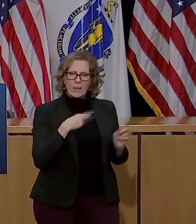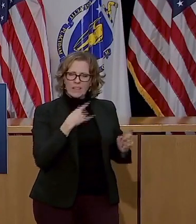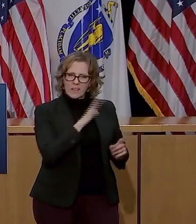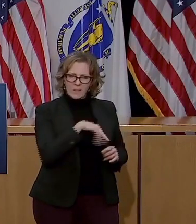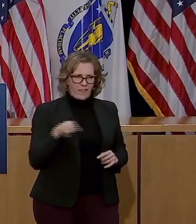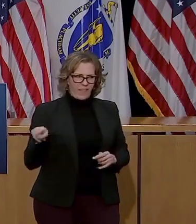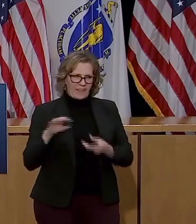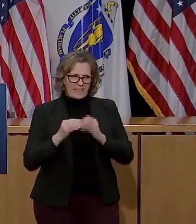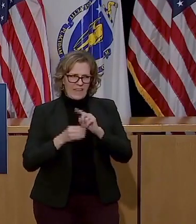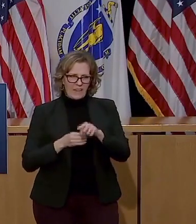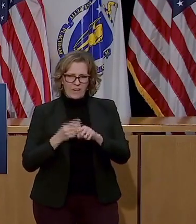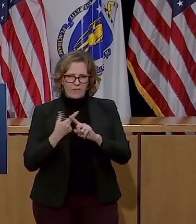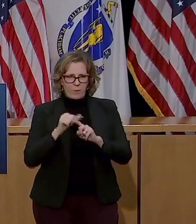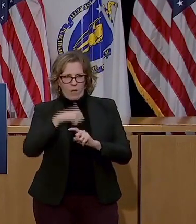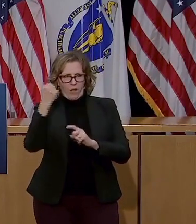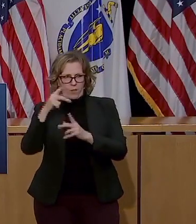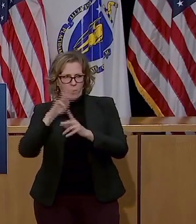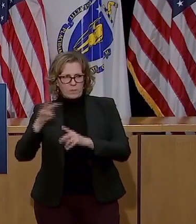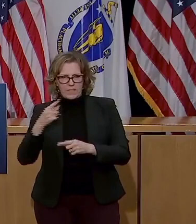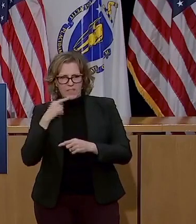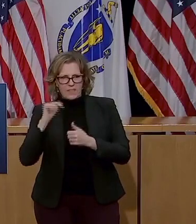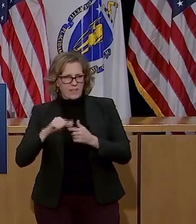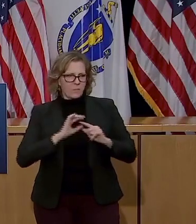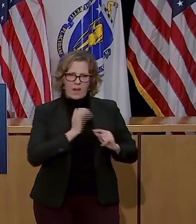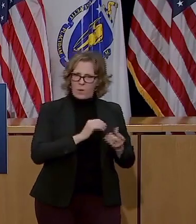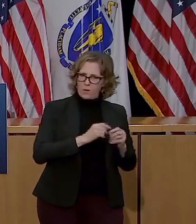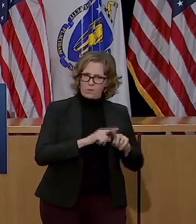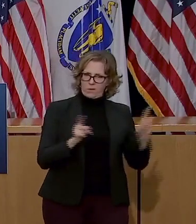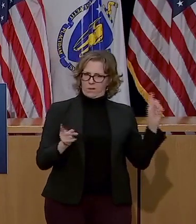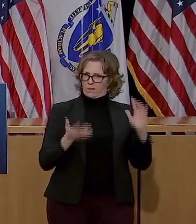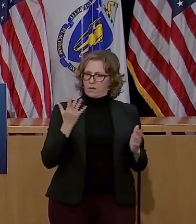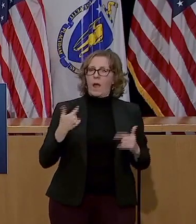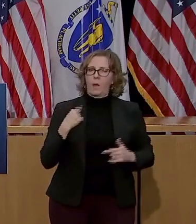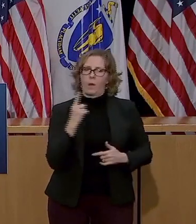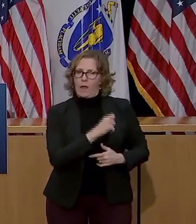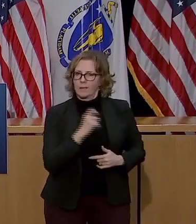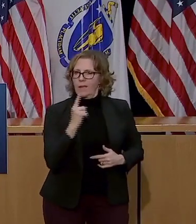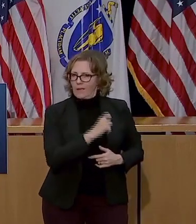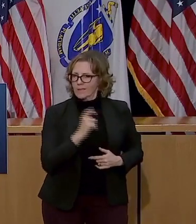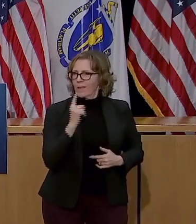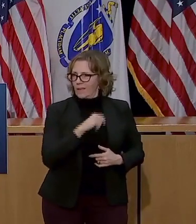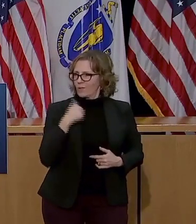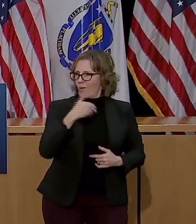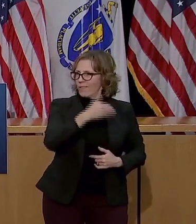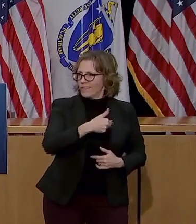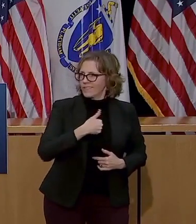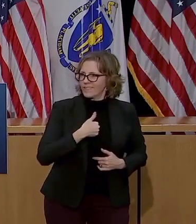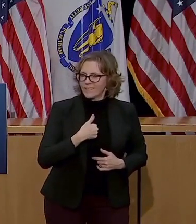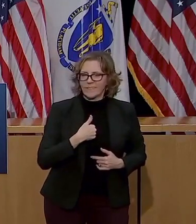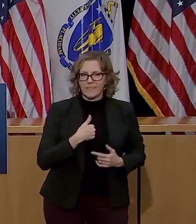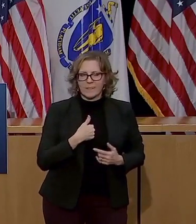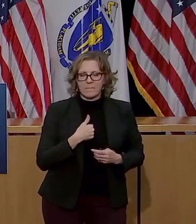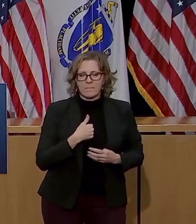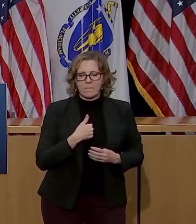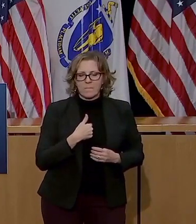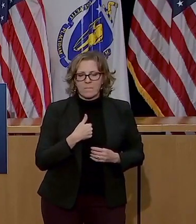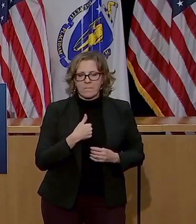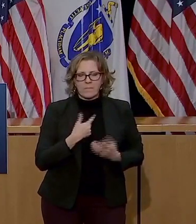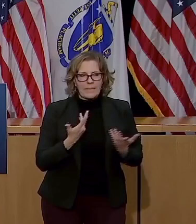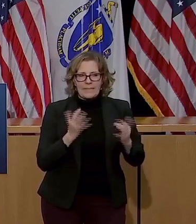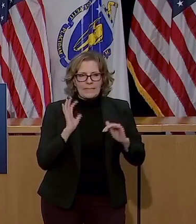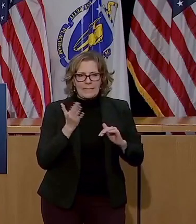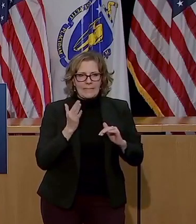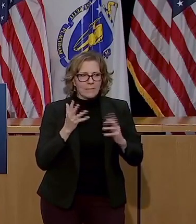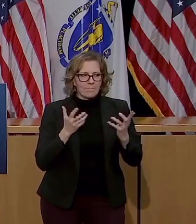this data on Johns Hopkins, this data on COVID exit strategy, this data on the COVID tracking project, it's